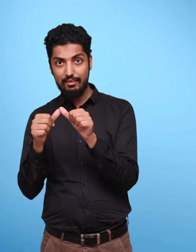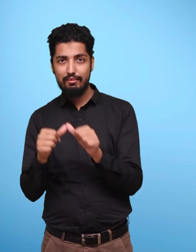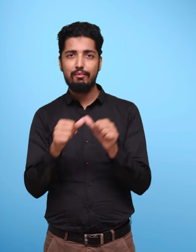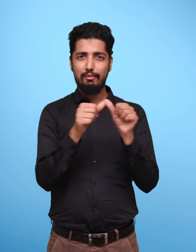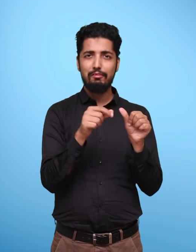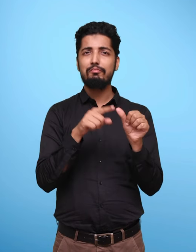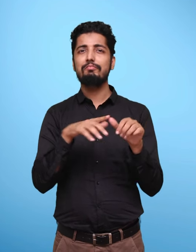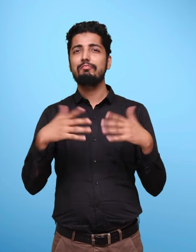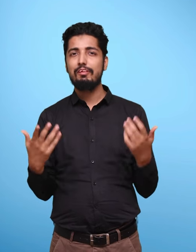ant.